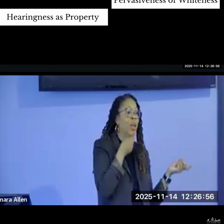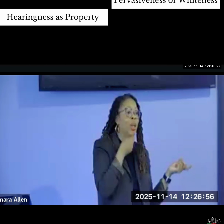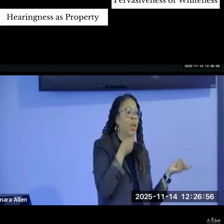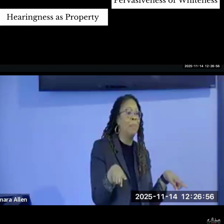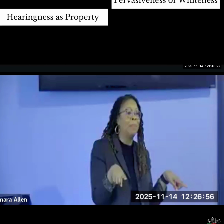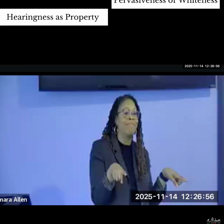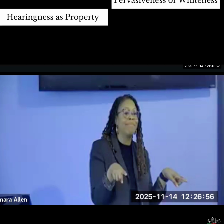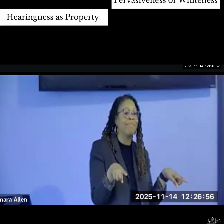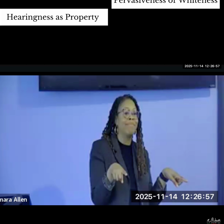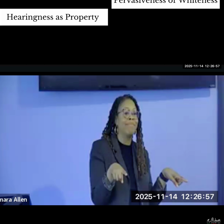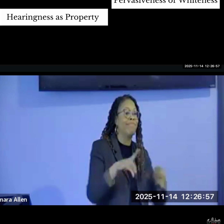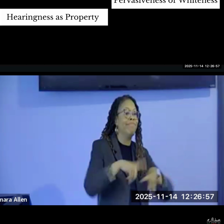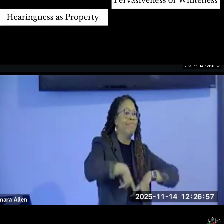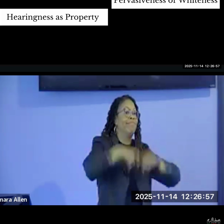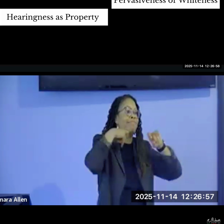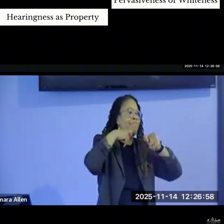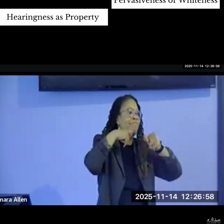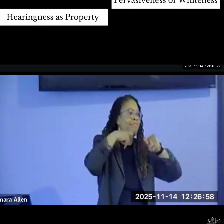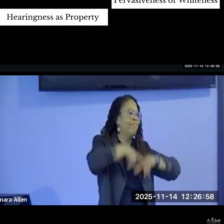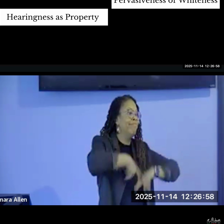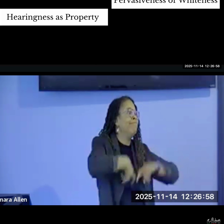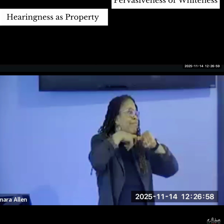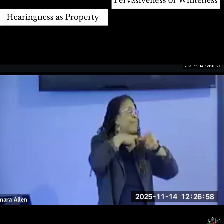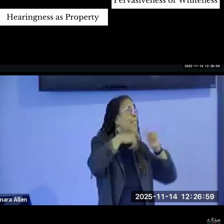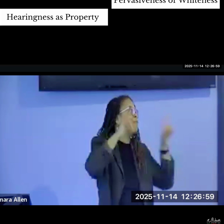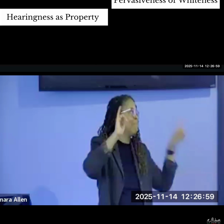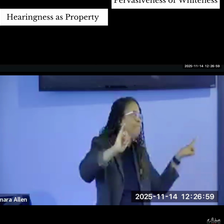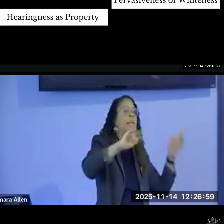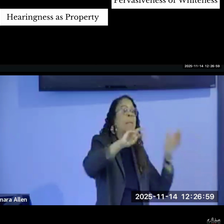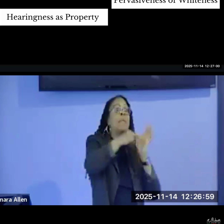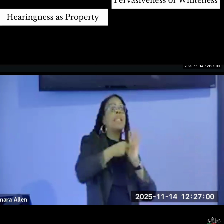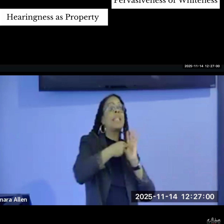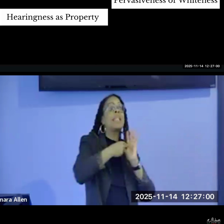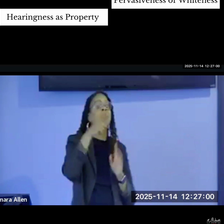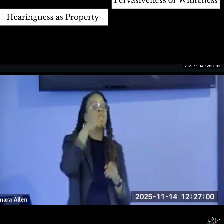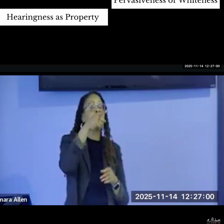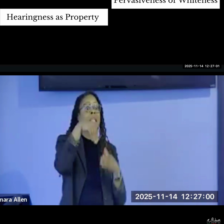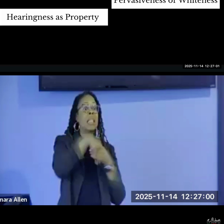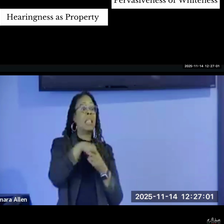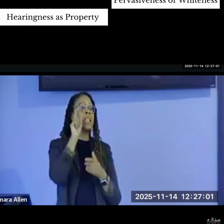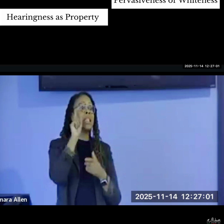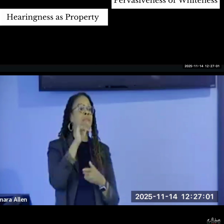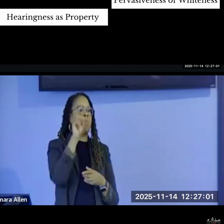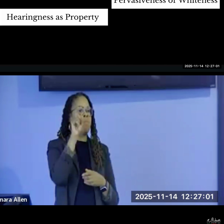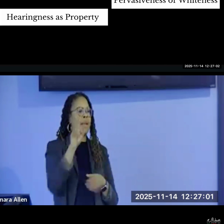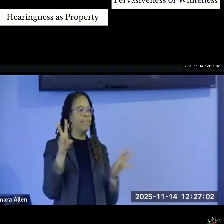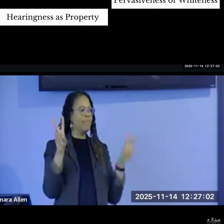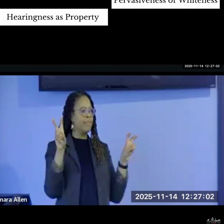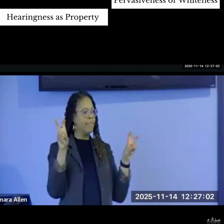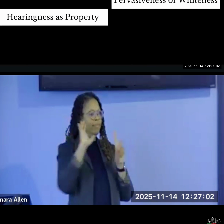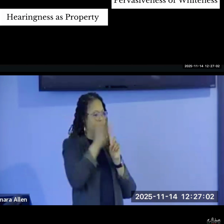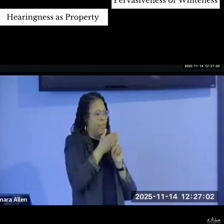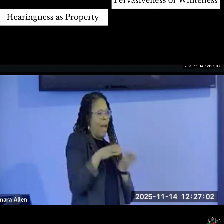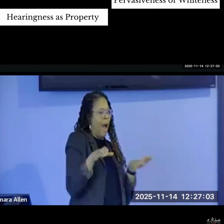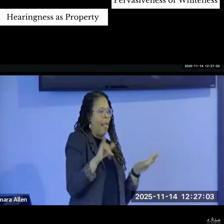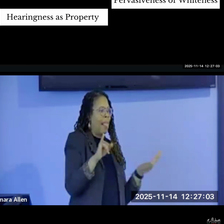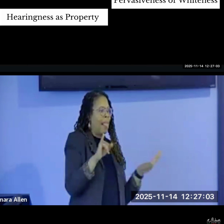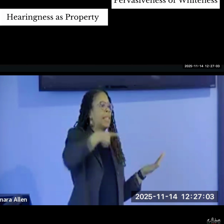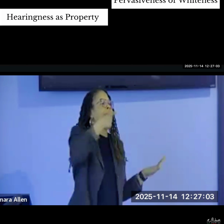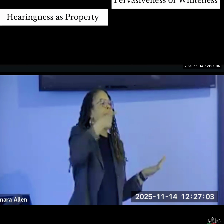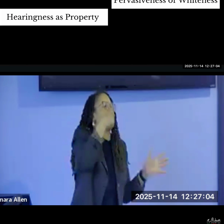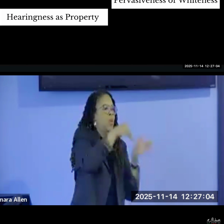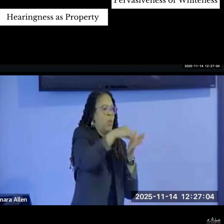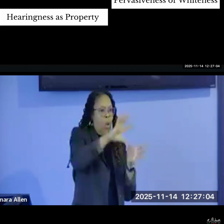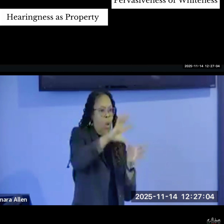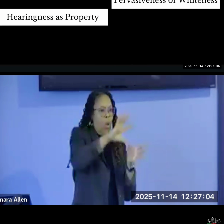Hearingness as a property, right? That student who just had that auditory output and was penalized for that.